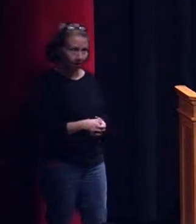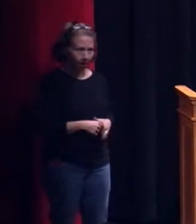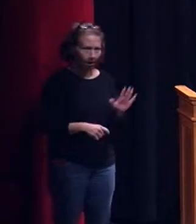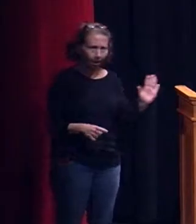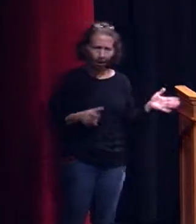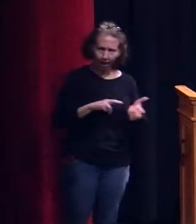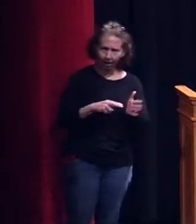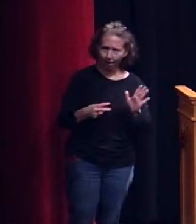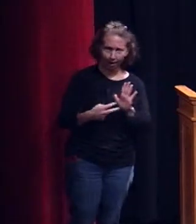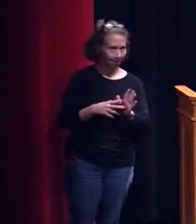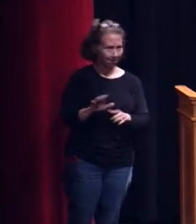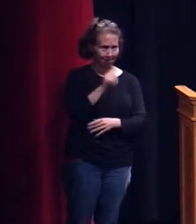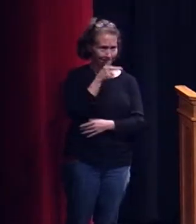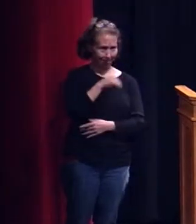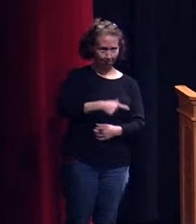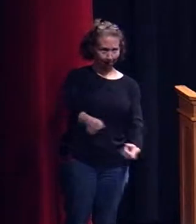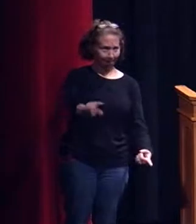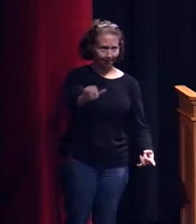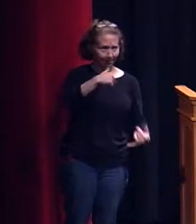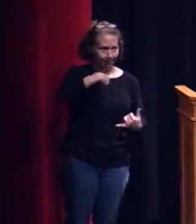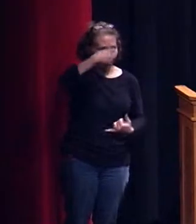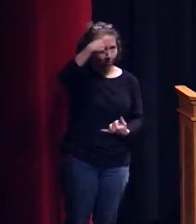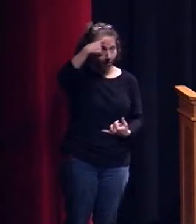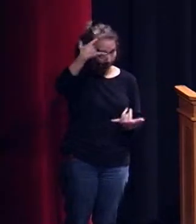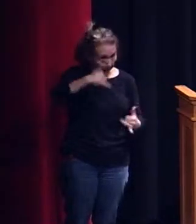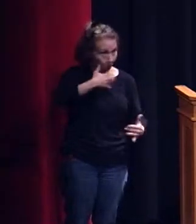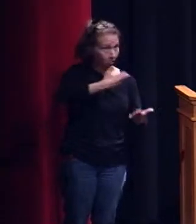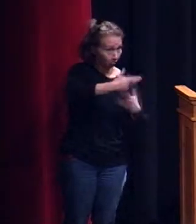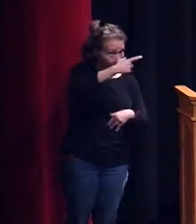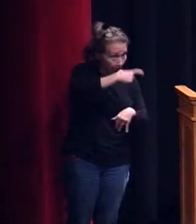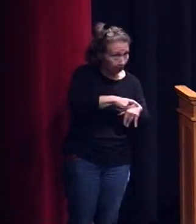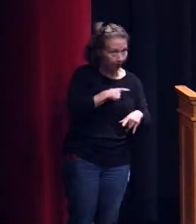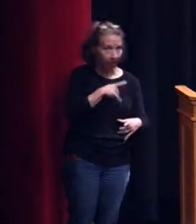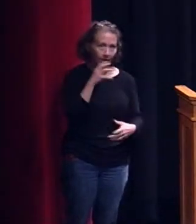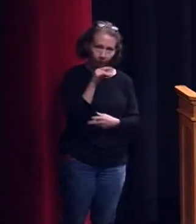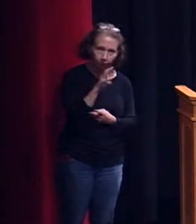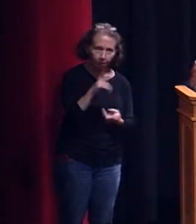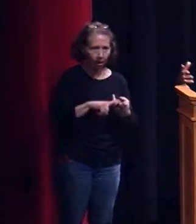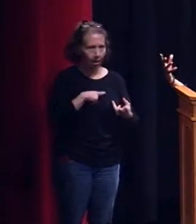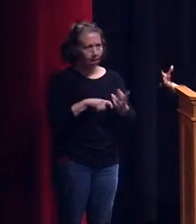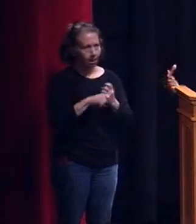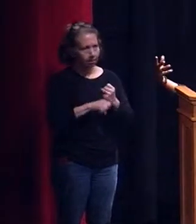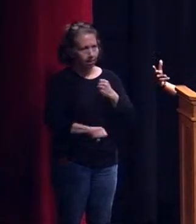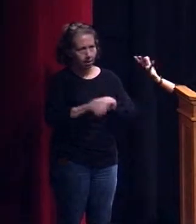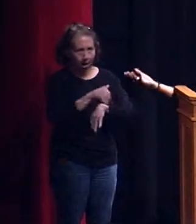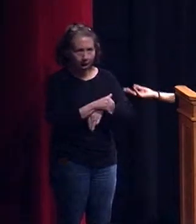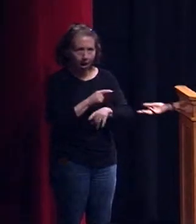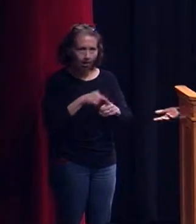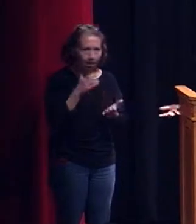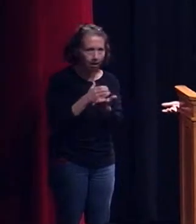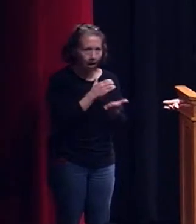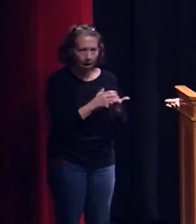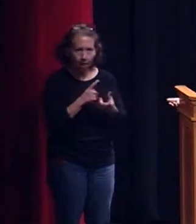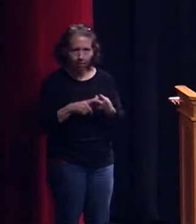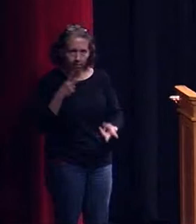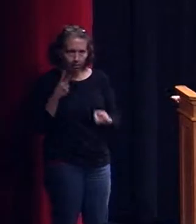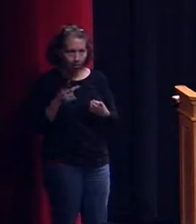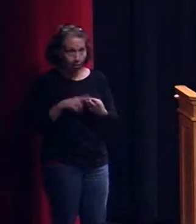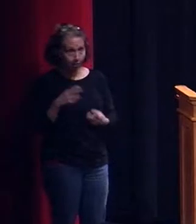I mean, it's not as bad as you think. Still good times and crime, long nights spilled with cup smokes and hood